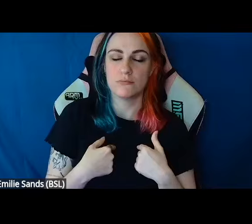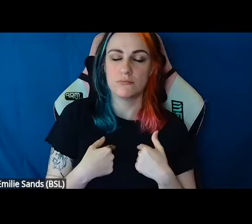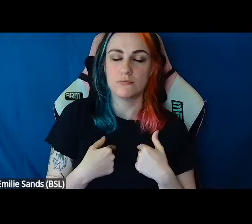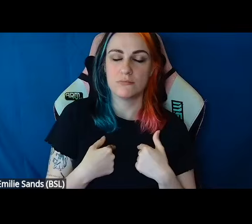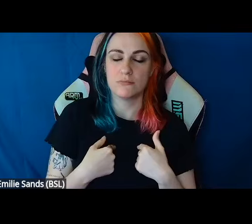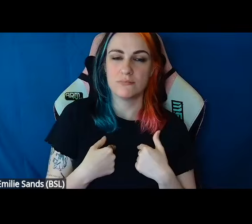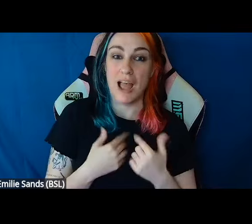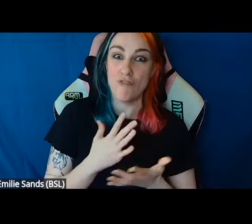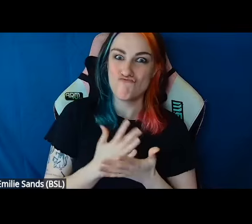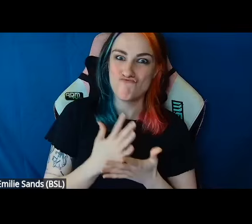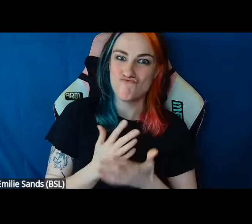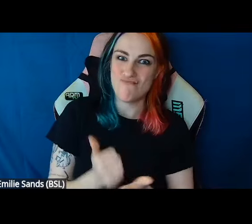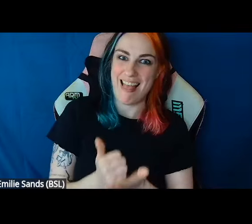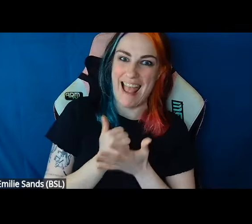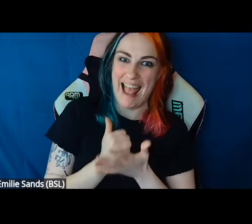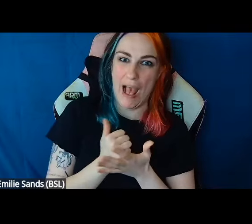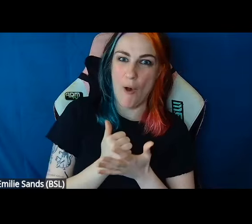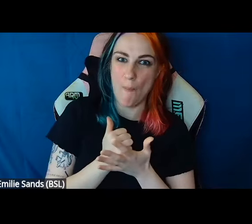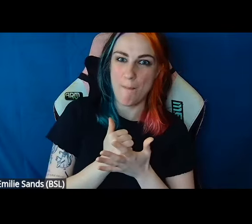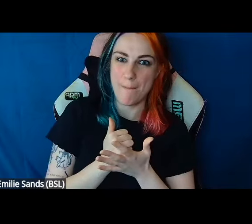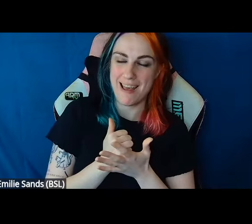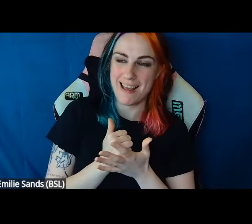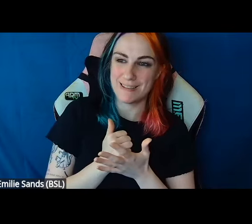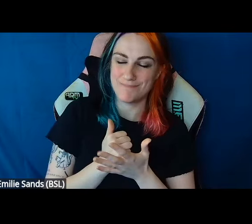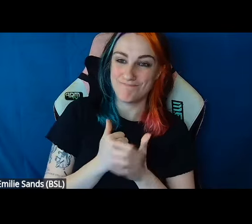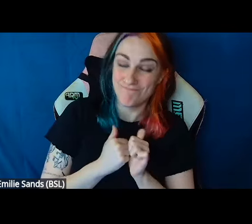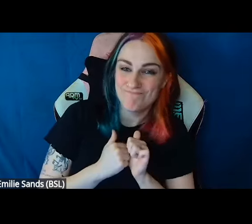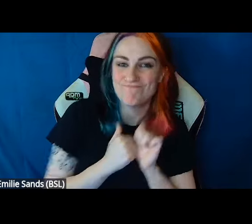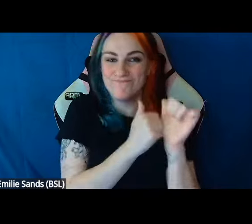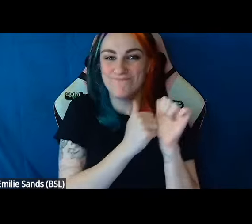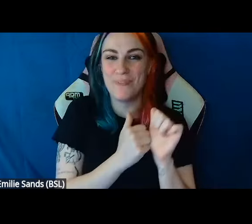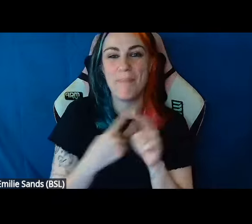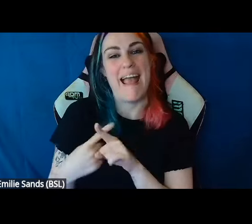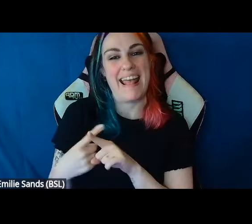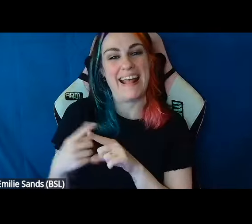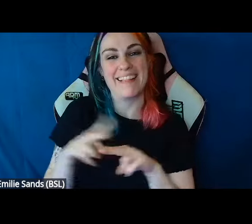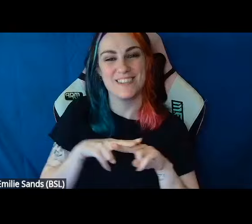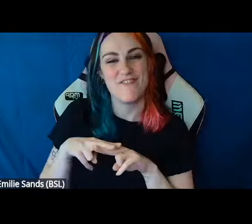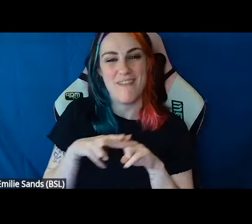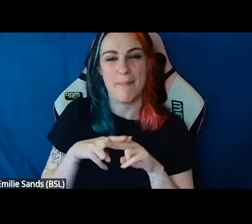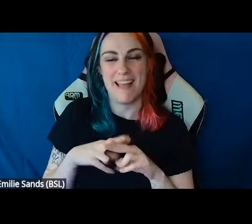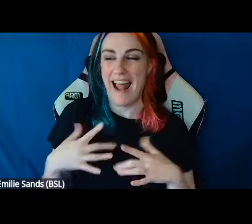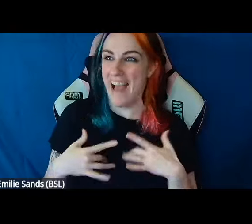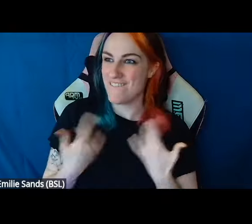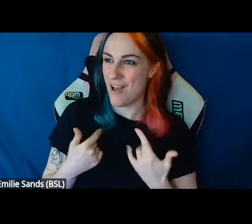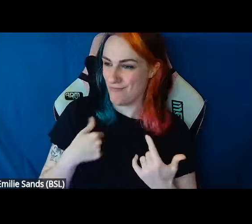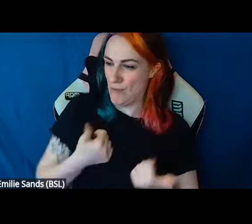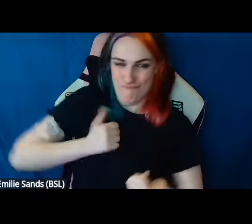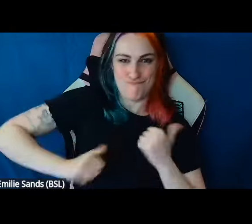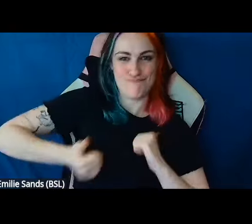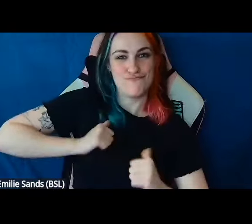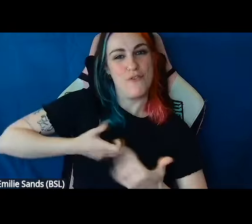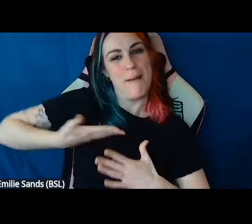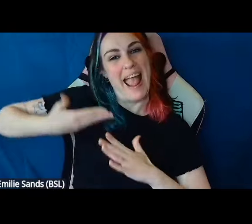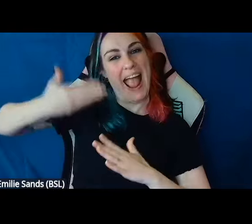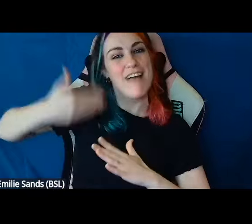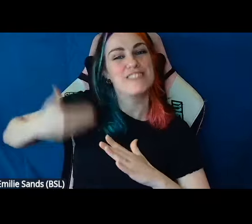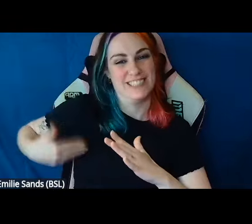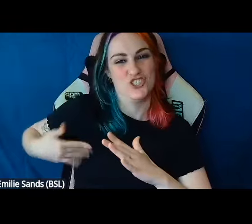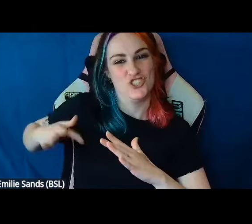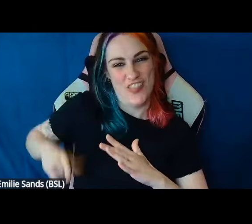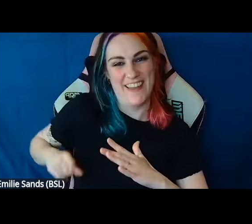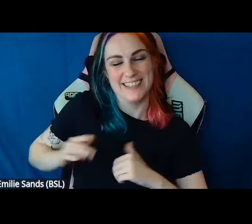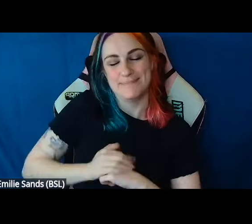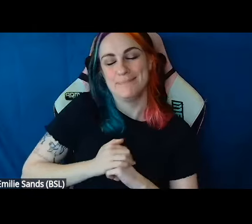clout with my English family. So, I felt I was proving my heritage there. But